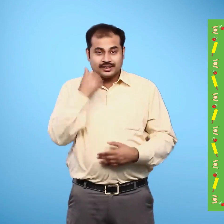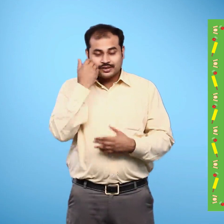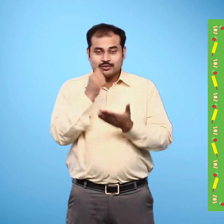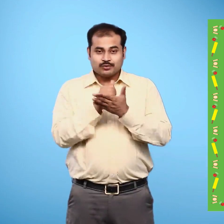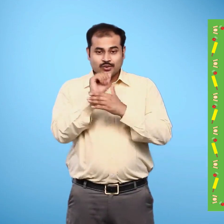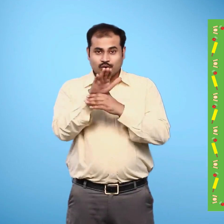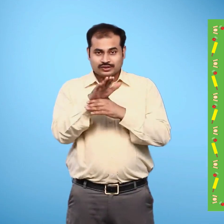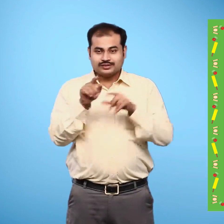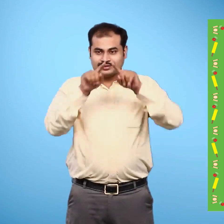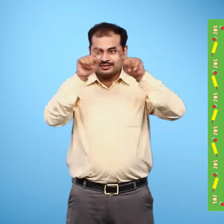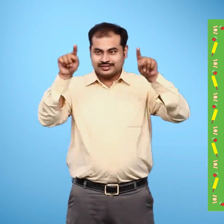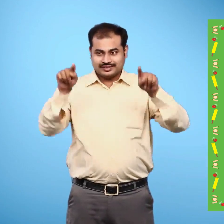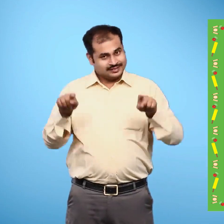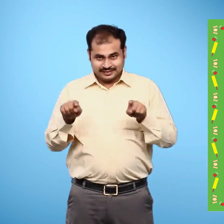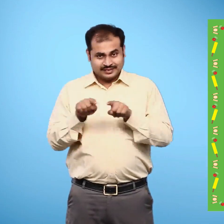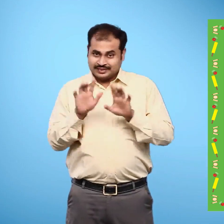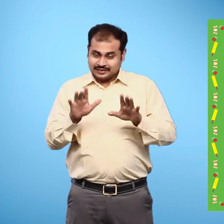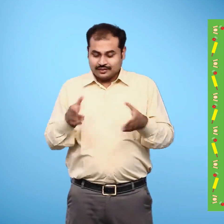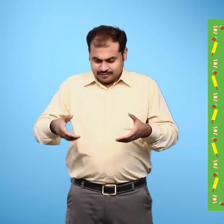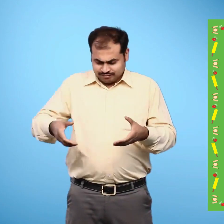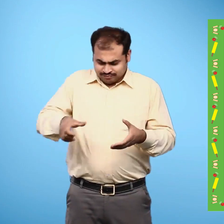Roll a postcard to make a pipe.